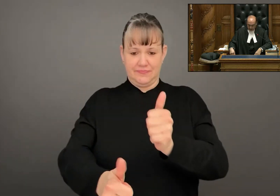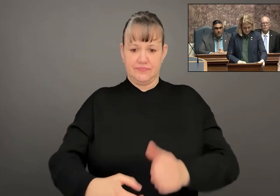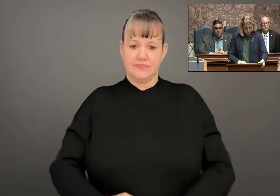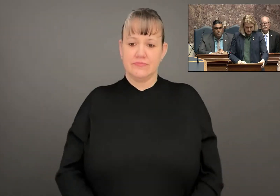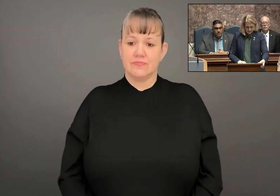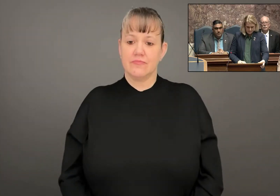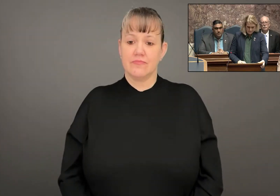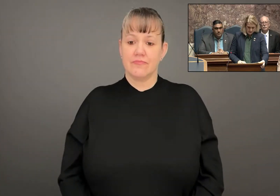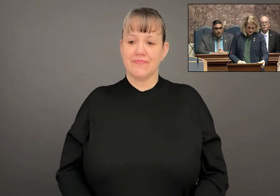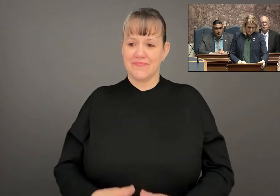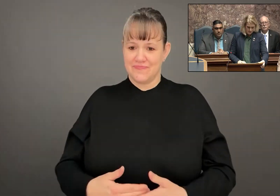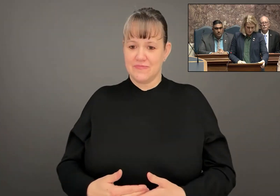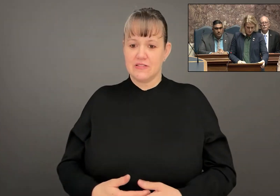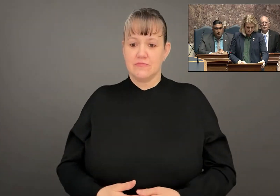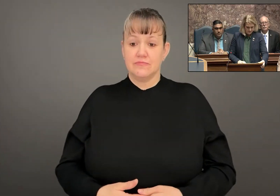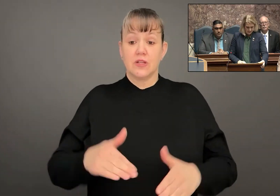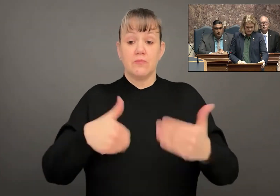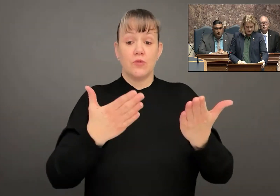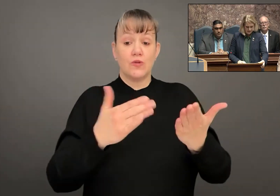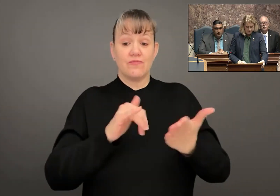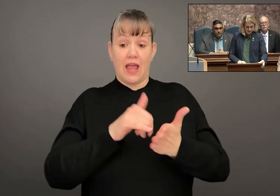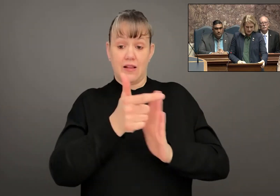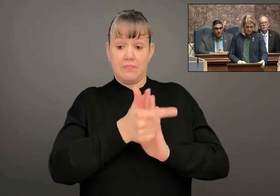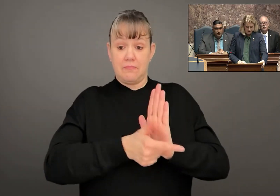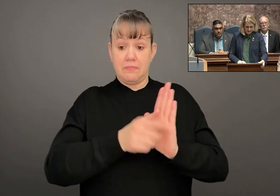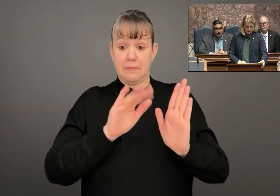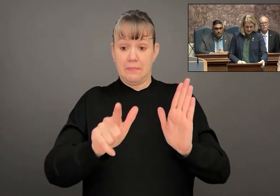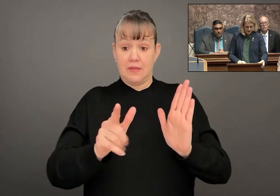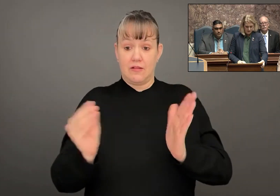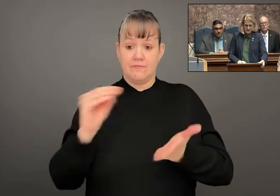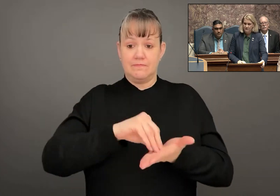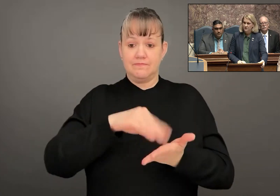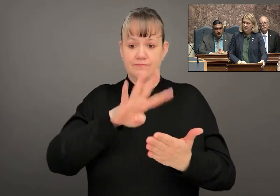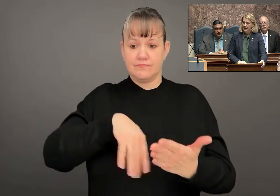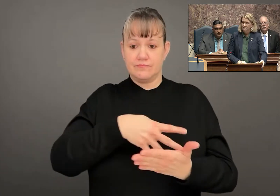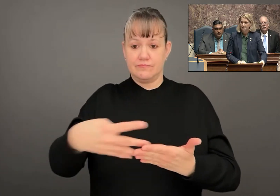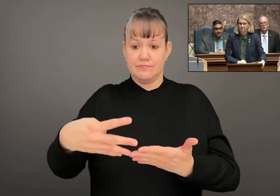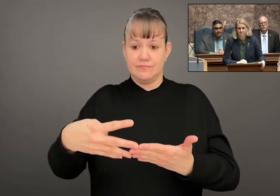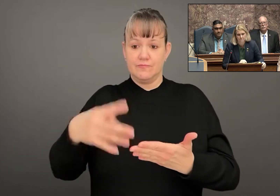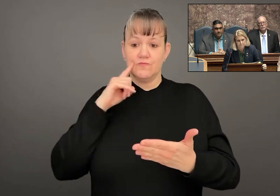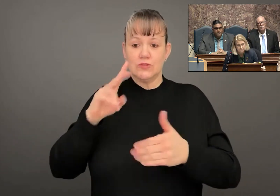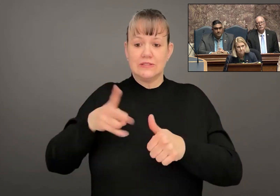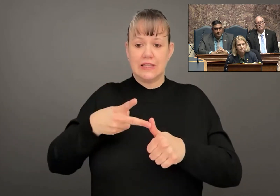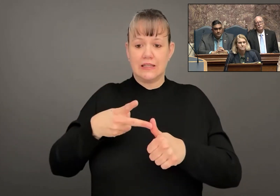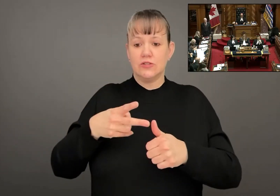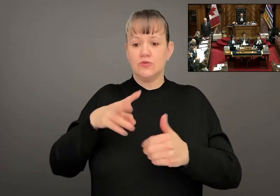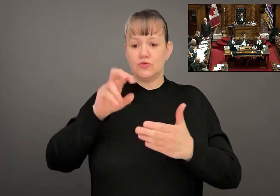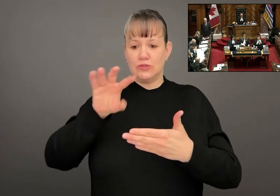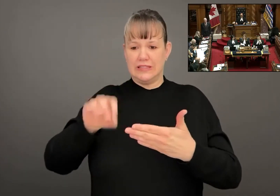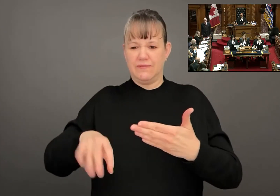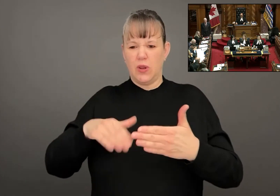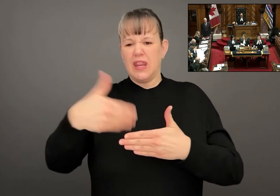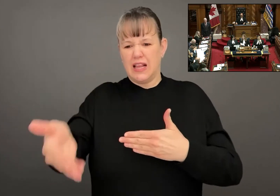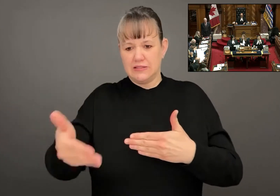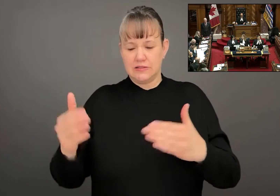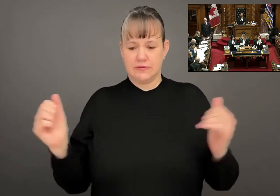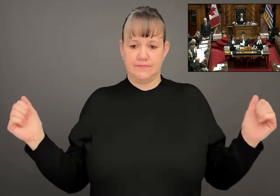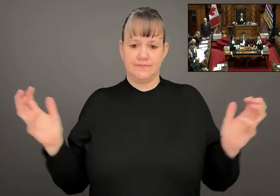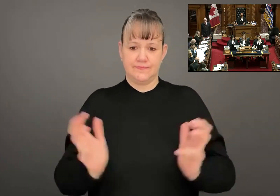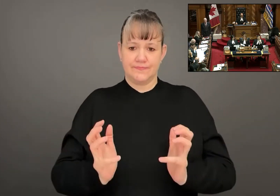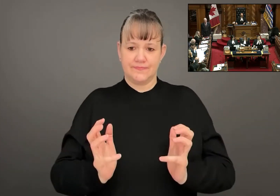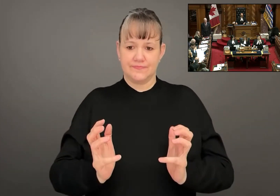move that the bill be placed on the orders of the day for second reading at the next sitting of the House after today. You have heard the question. All those in favour say